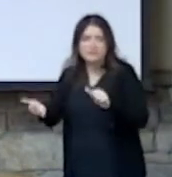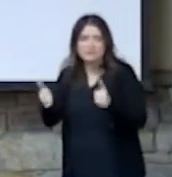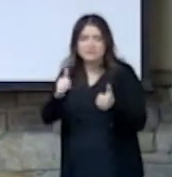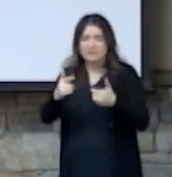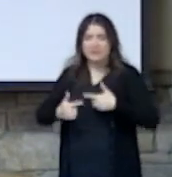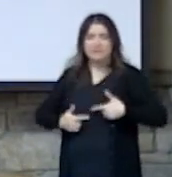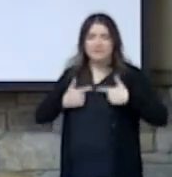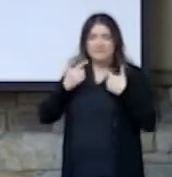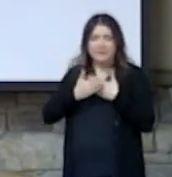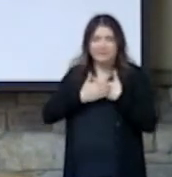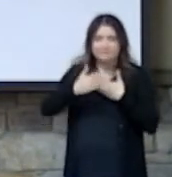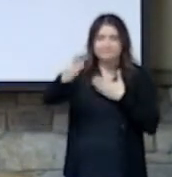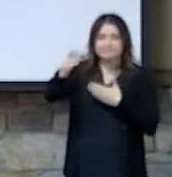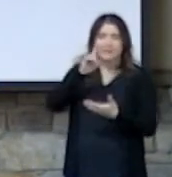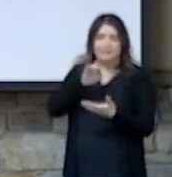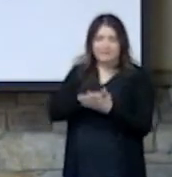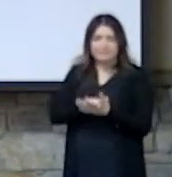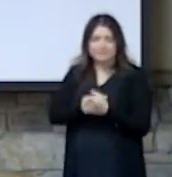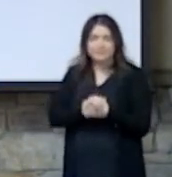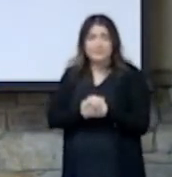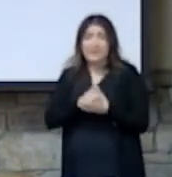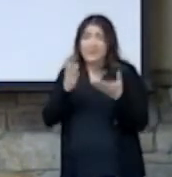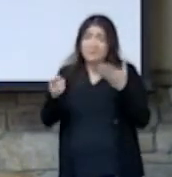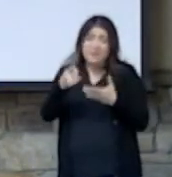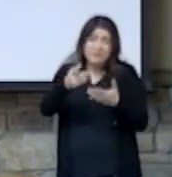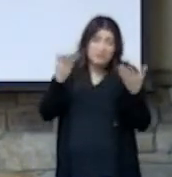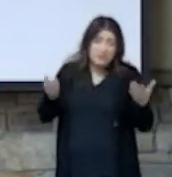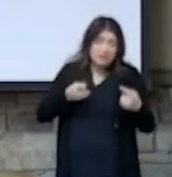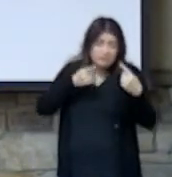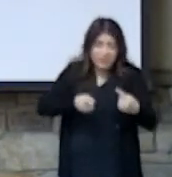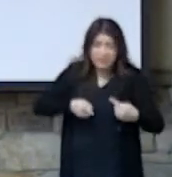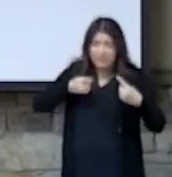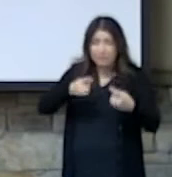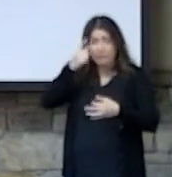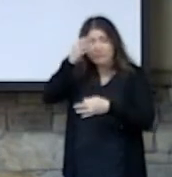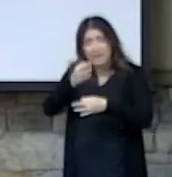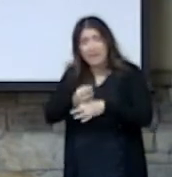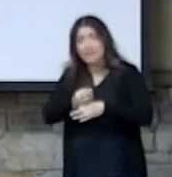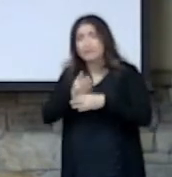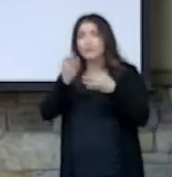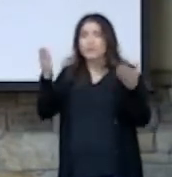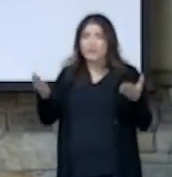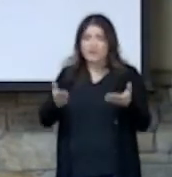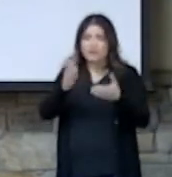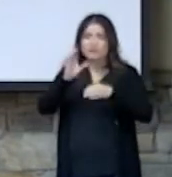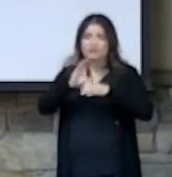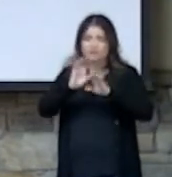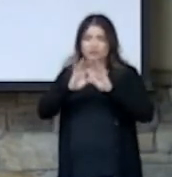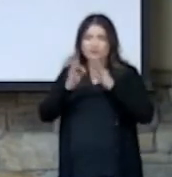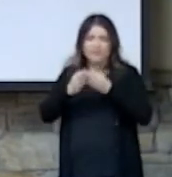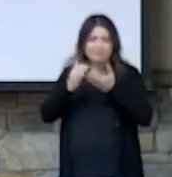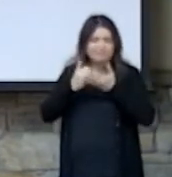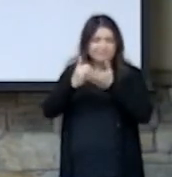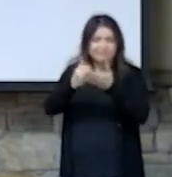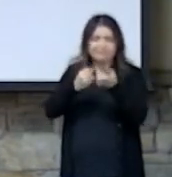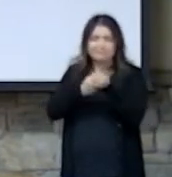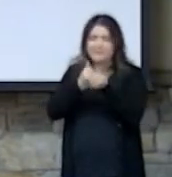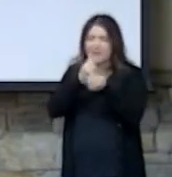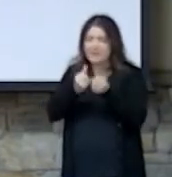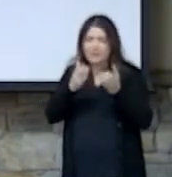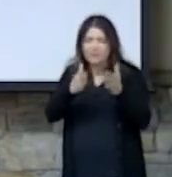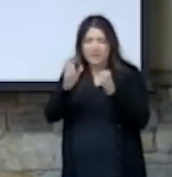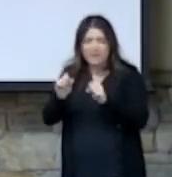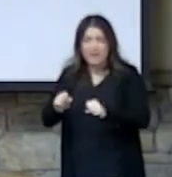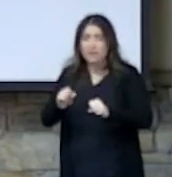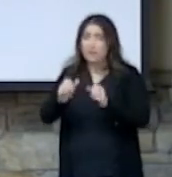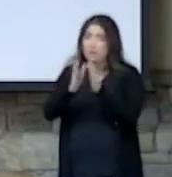forever. Maybe you're here and you're just struggling in your walk of faith. We're here as a church family to help you in any way that we can. We'll pray with you.